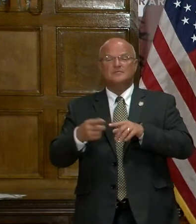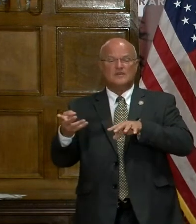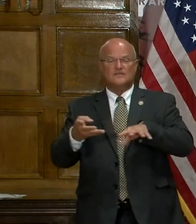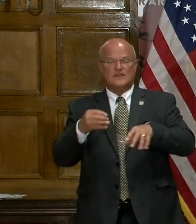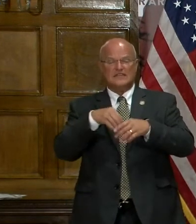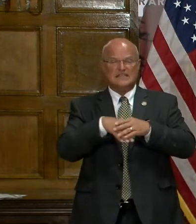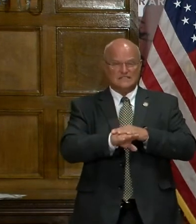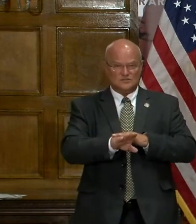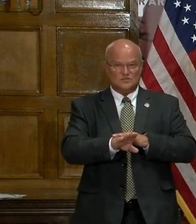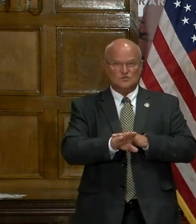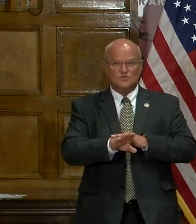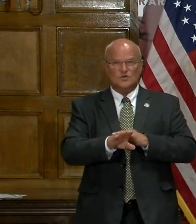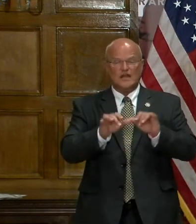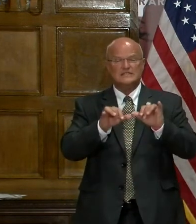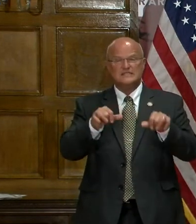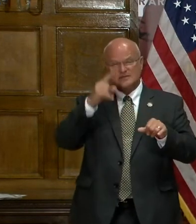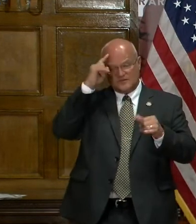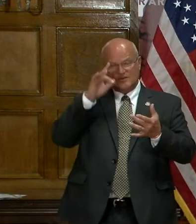for contact